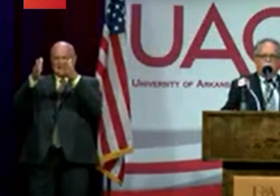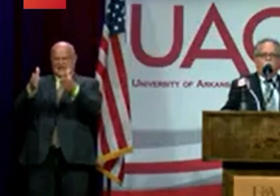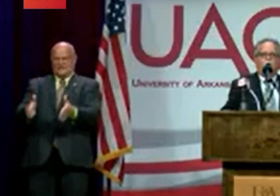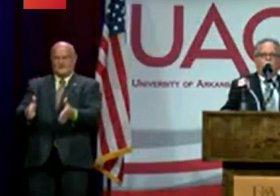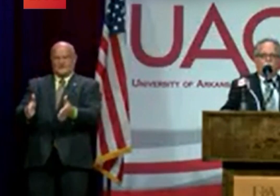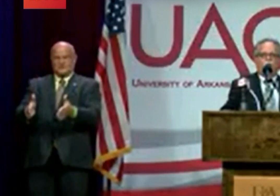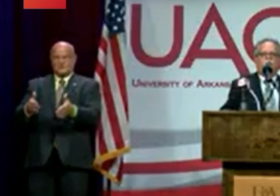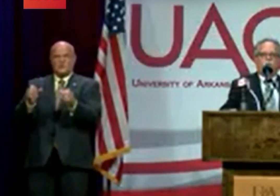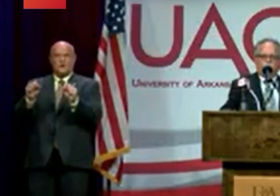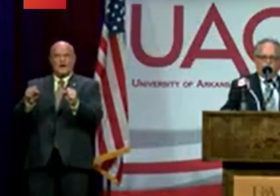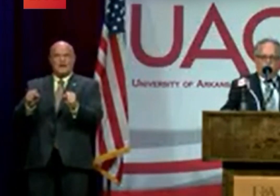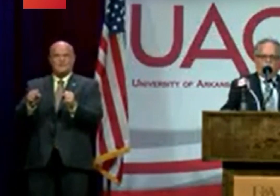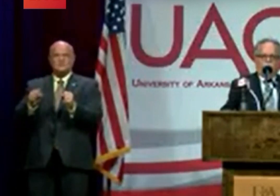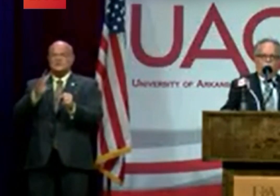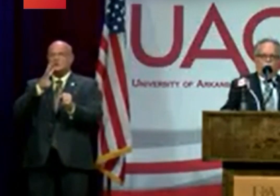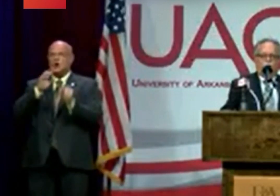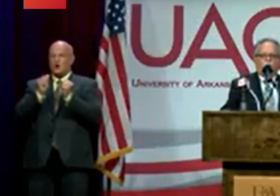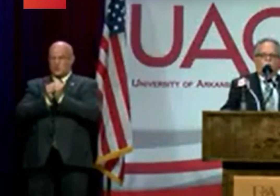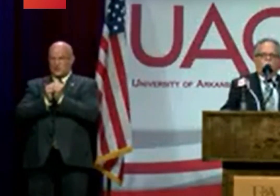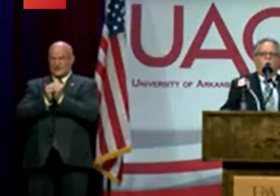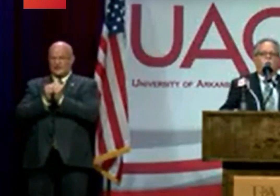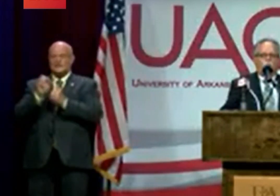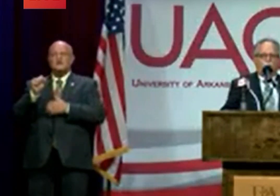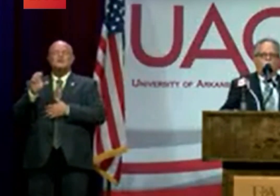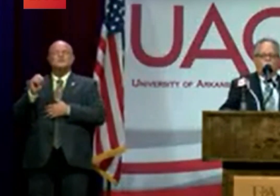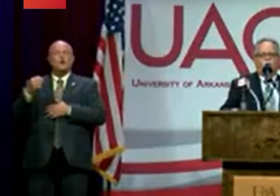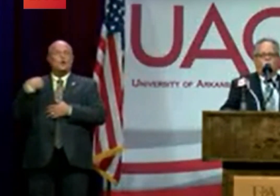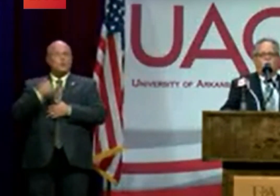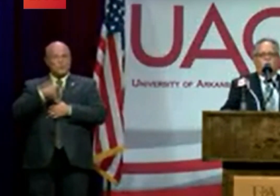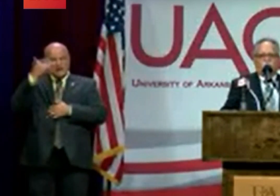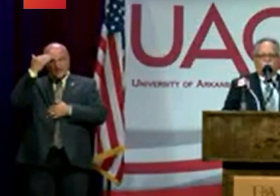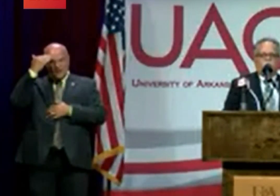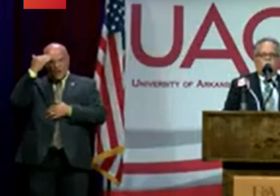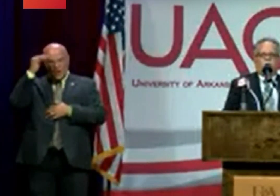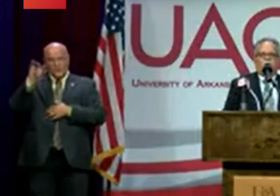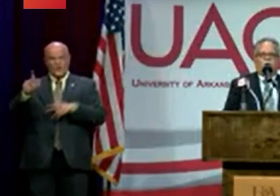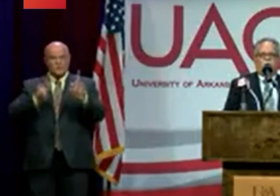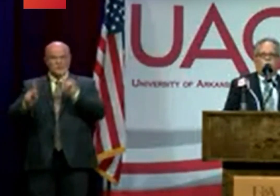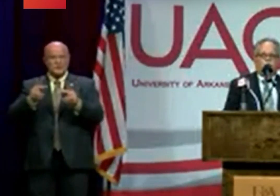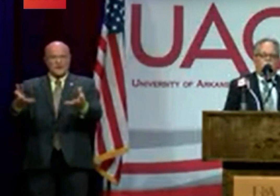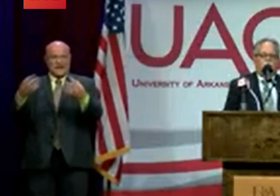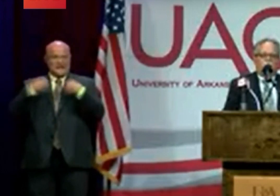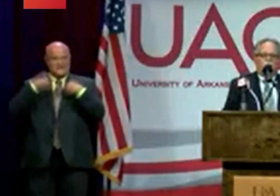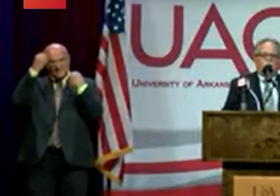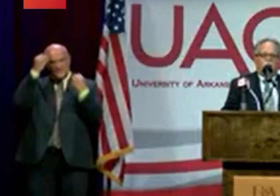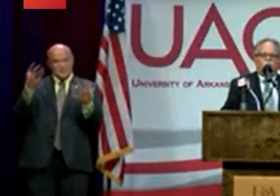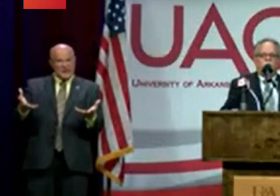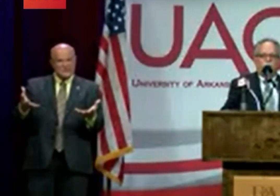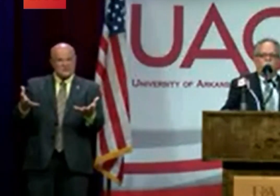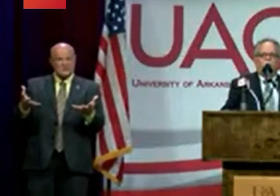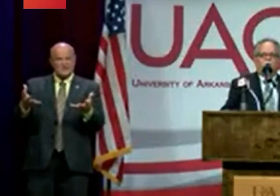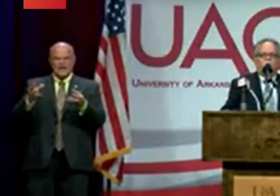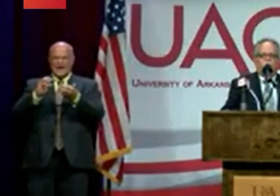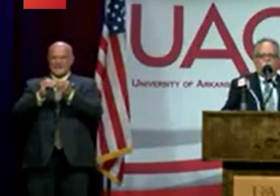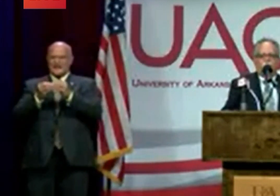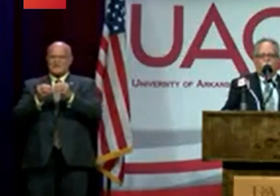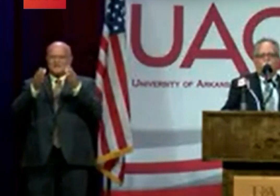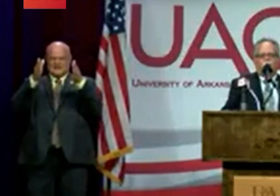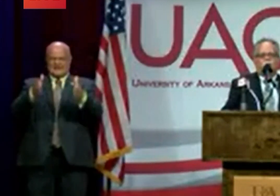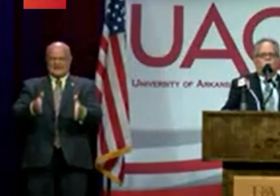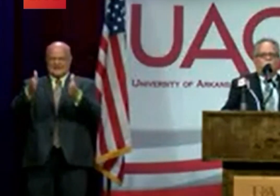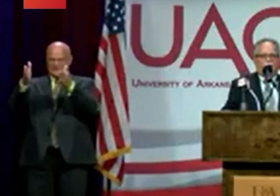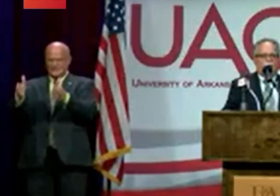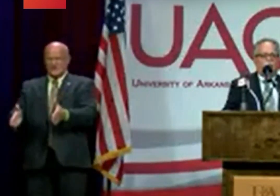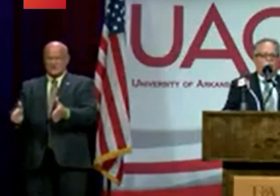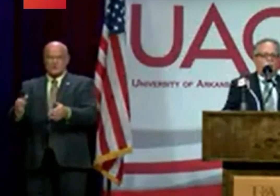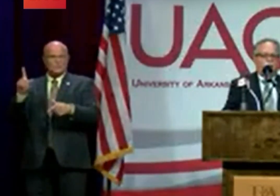individuals that we were able to speak with. So we know that those individuals have given us that information. The number of individuals